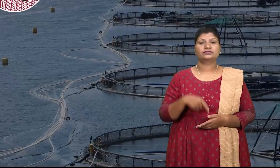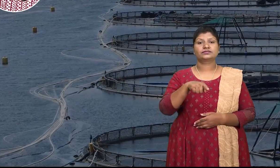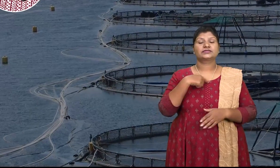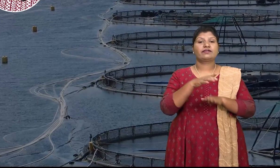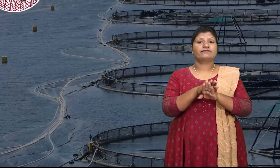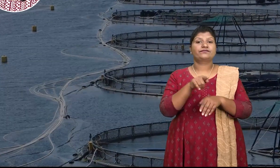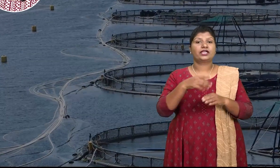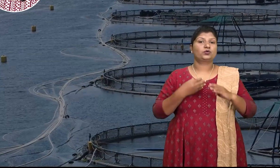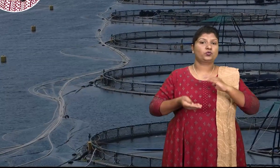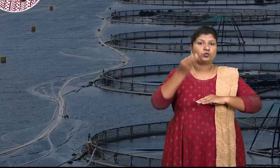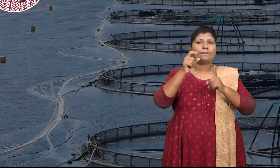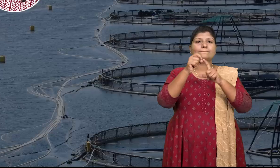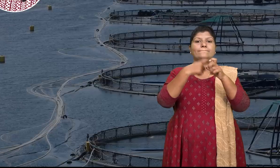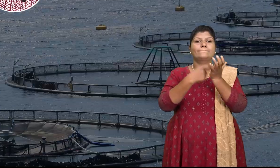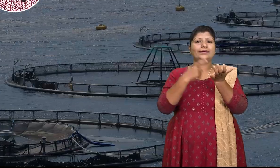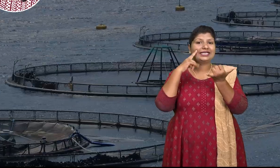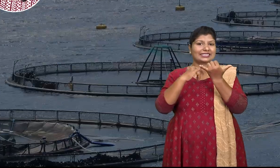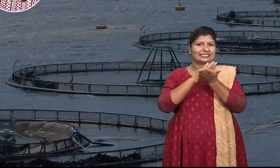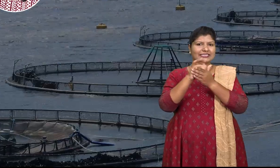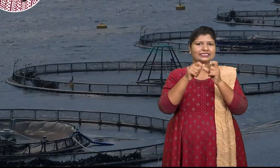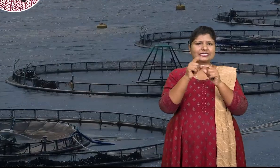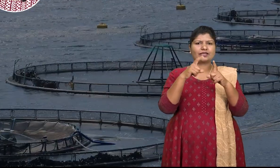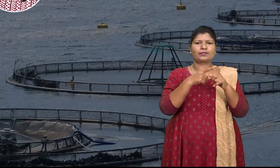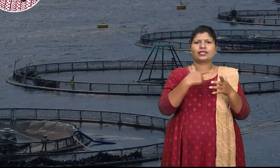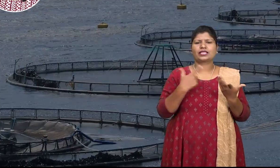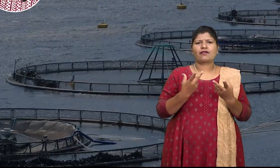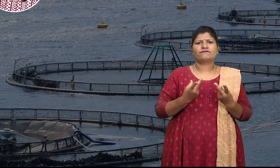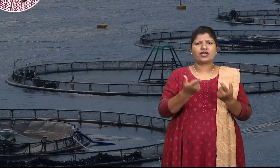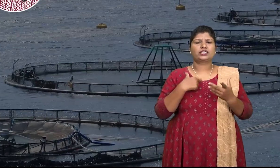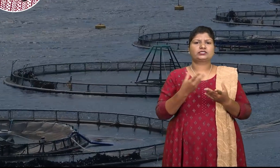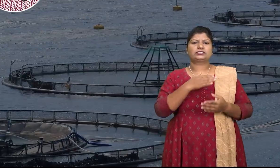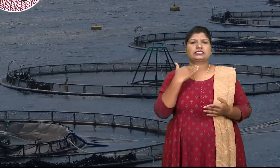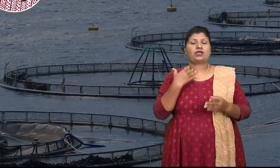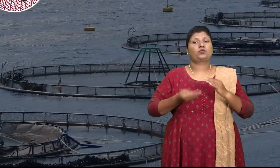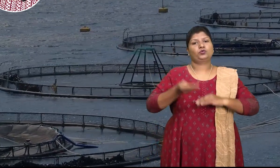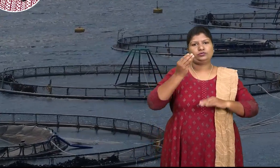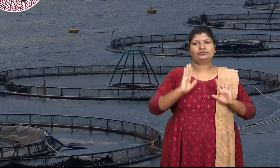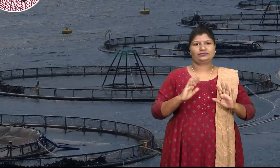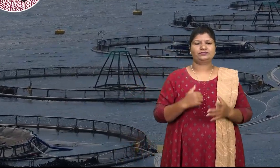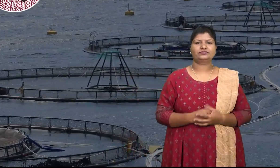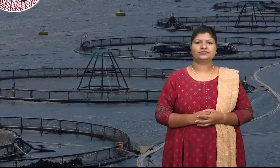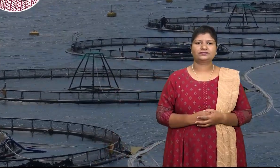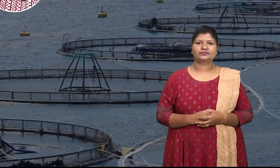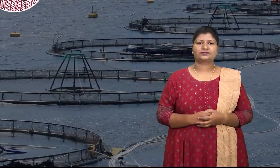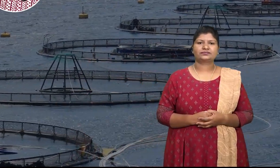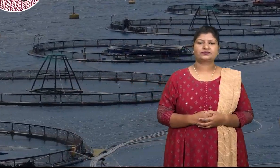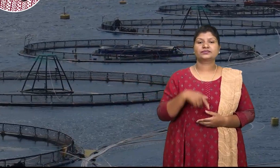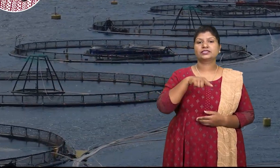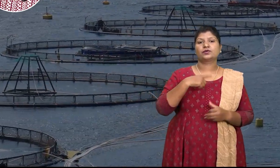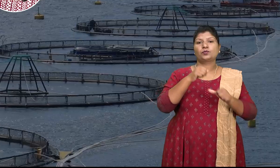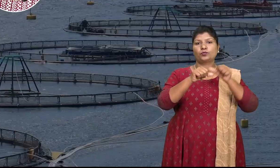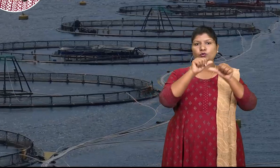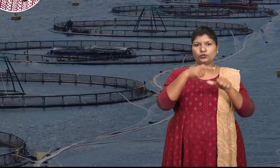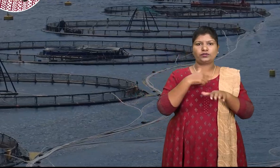Fish is highly perishable. The